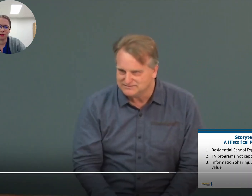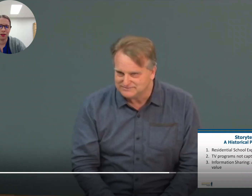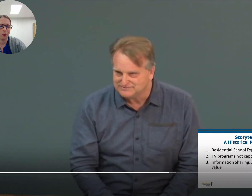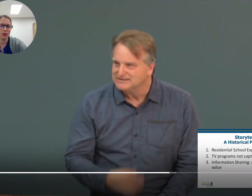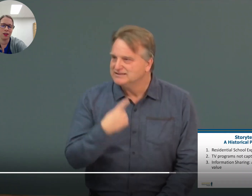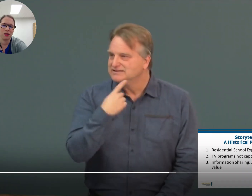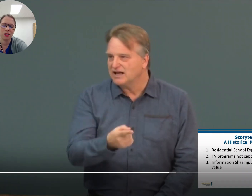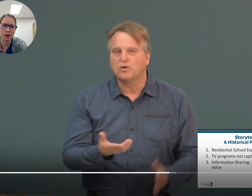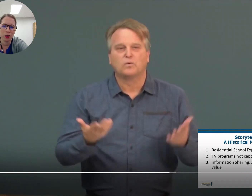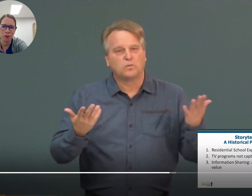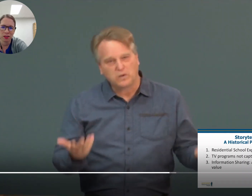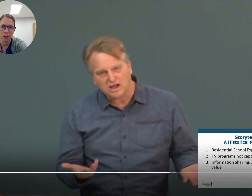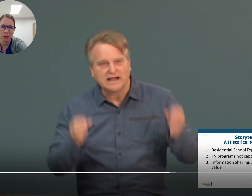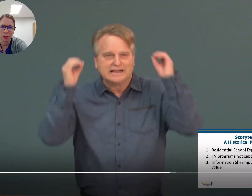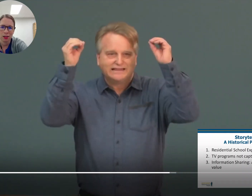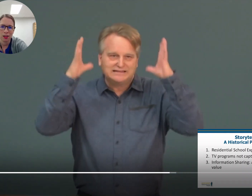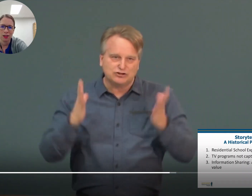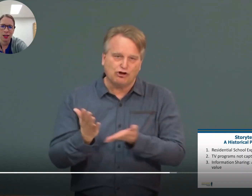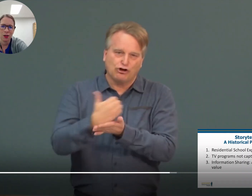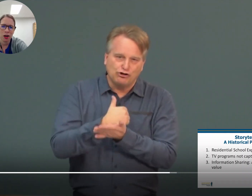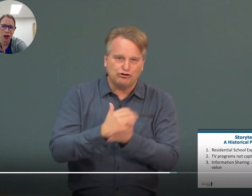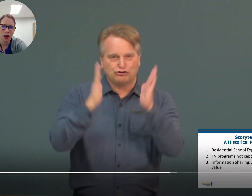Don't tell them it's none of your business. Say, well,